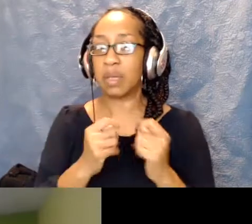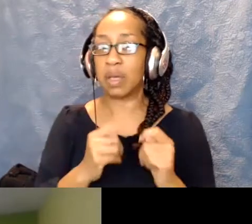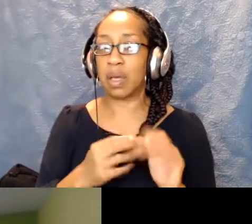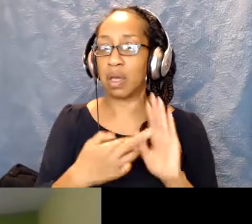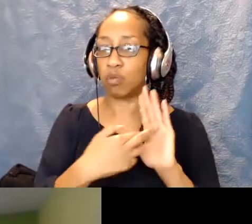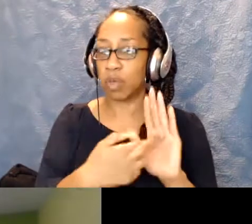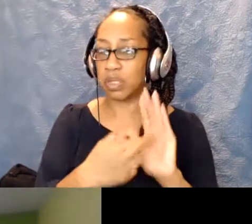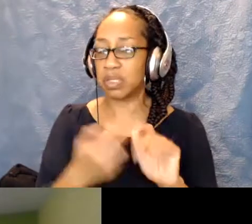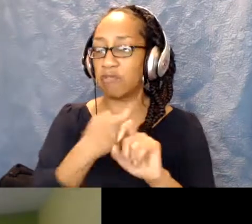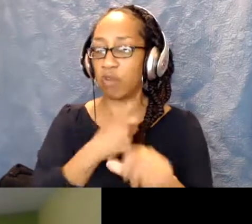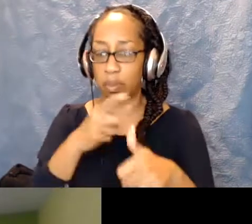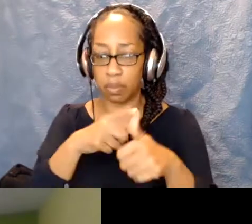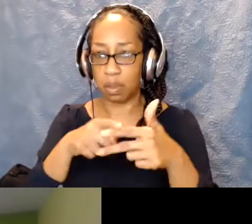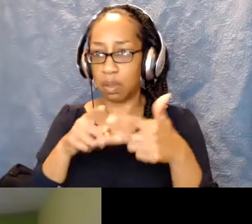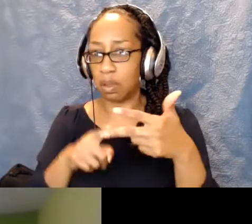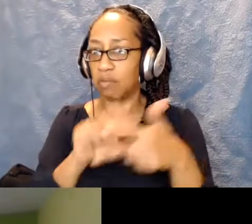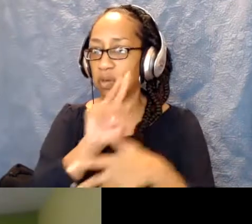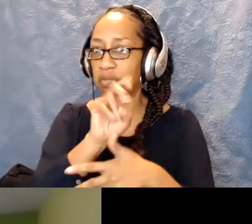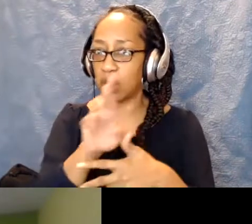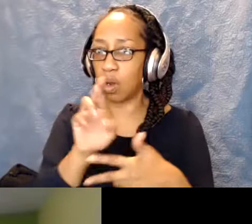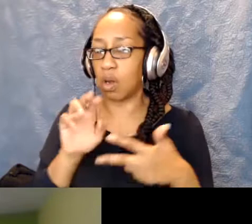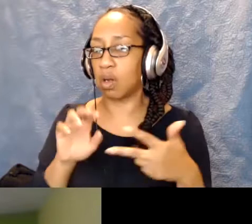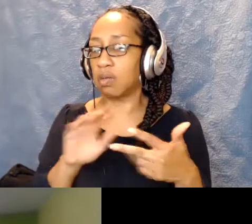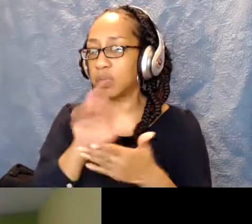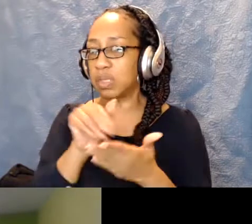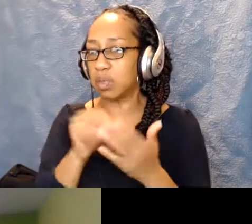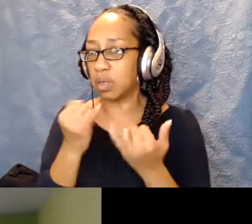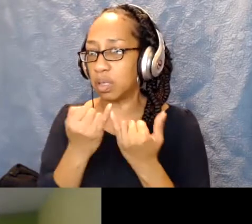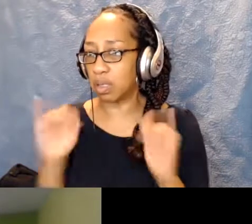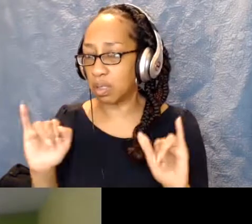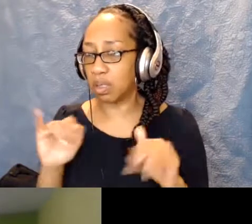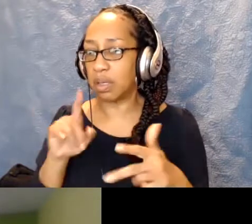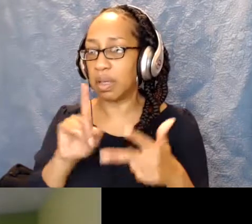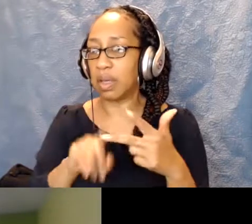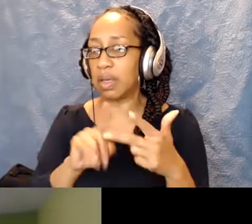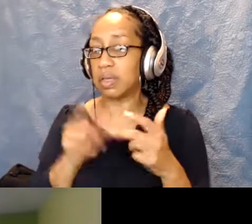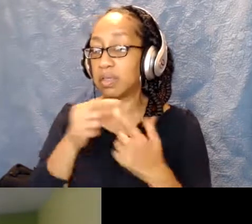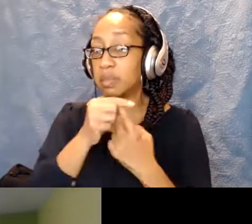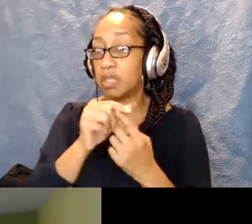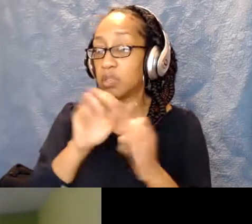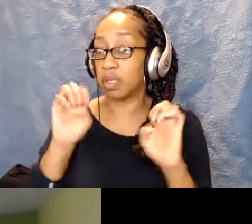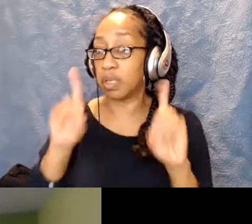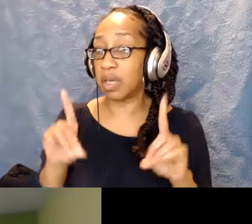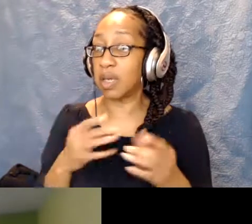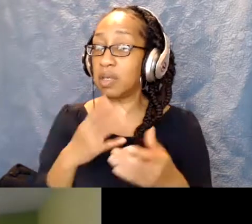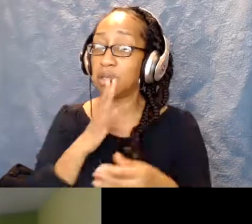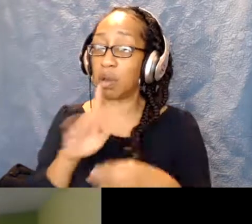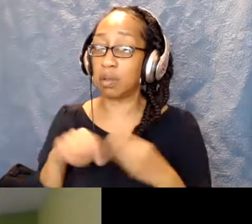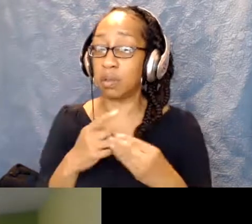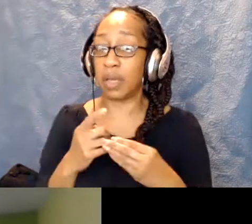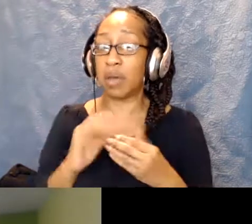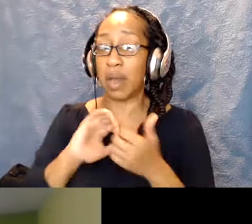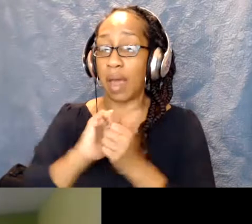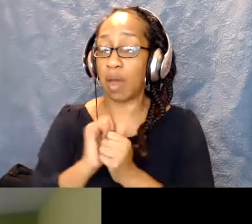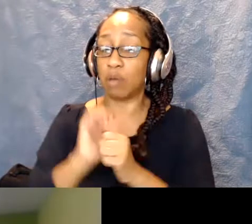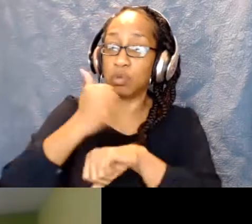and IL. And they talked about the challenge of creating and maintaining these relationships. Now, in some of those states, the